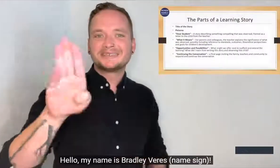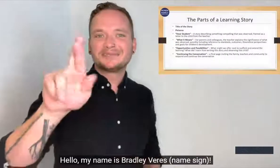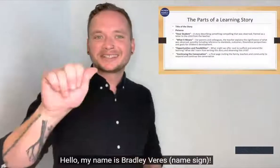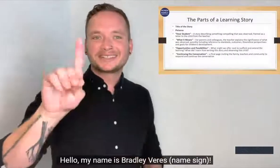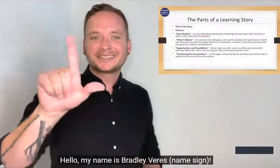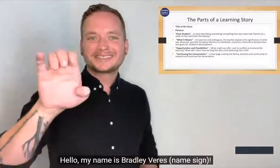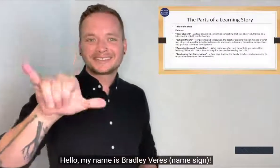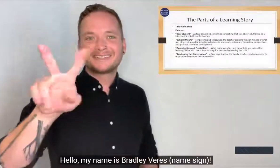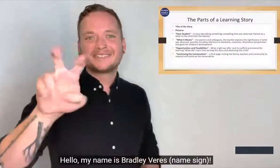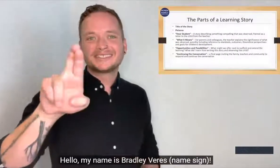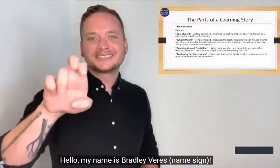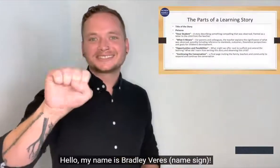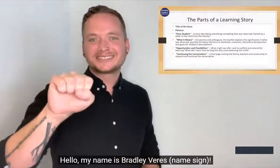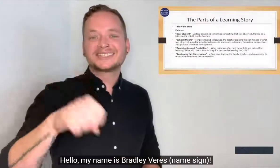Hi, my name is Bradley Veris.